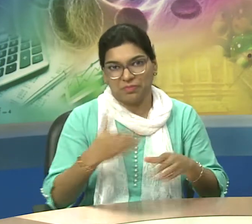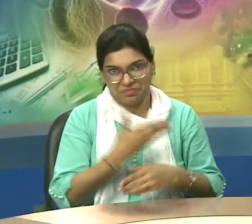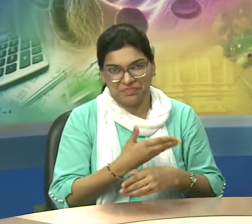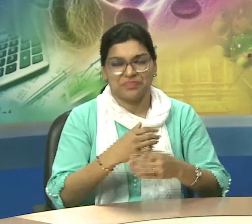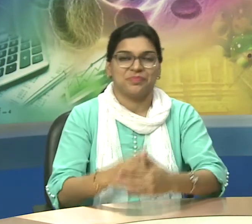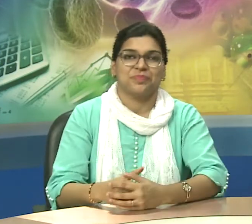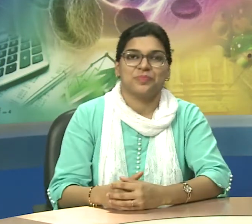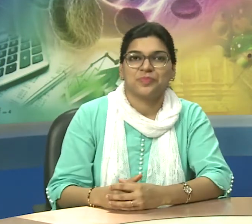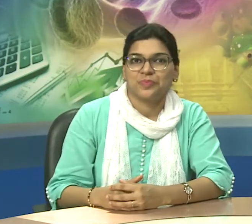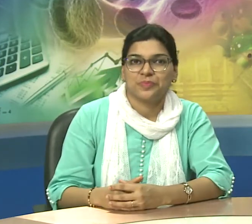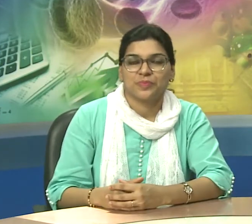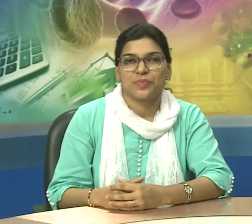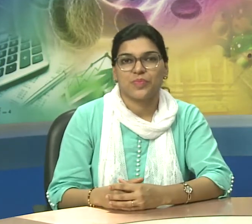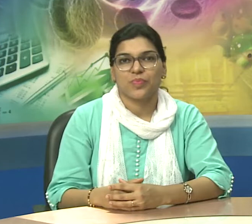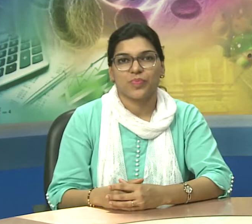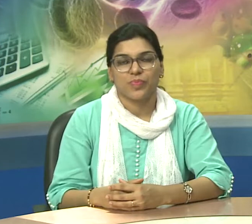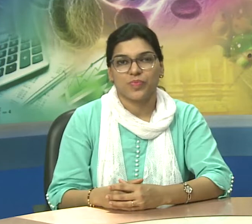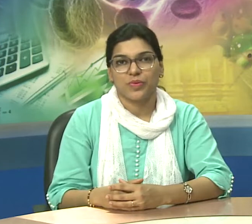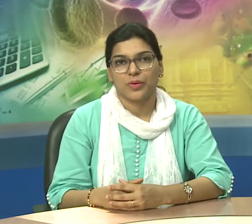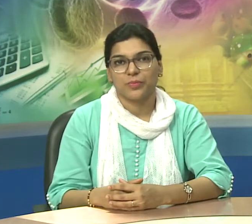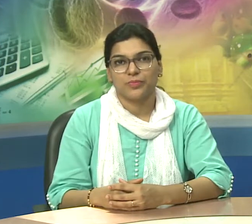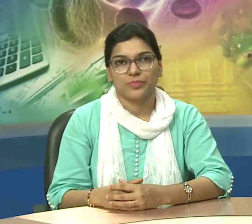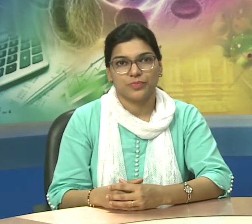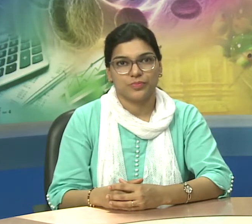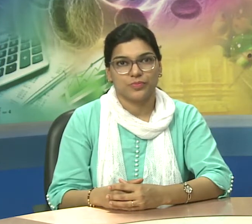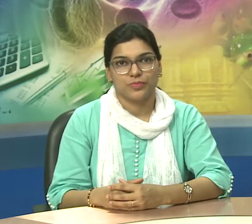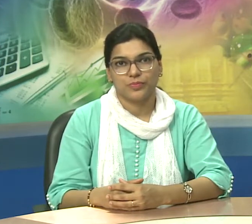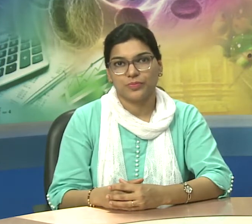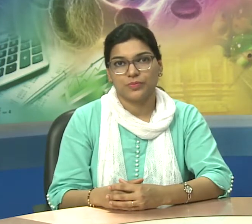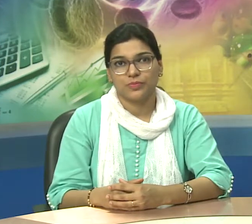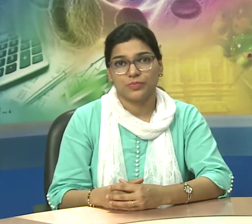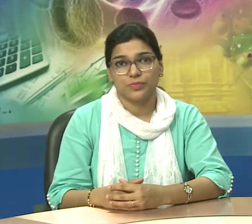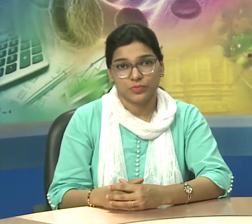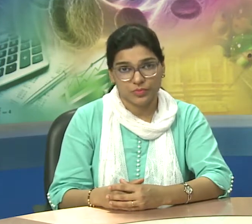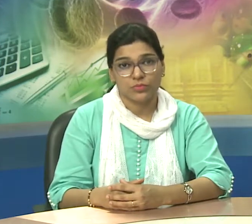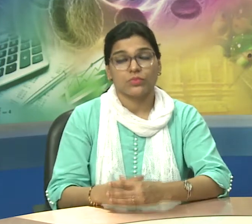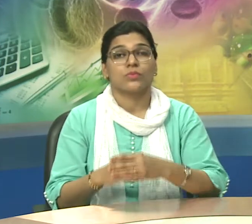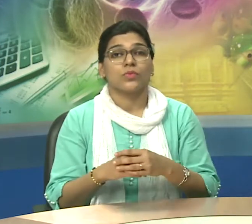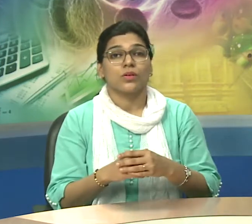thus the recipient of all the top 4 civilian awards.